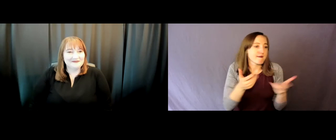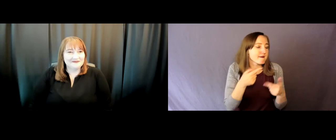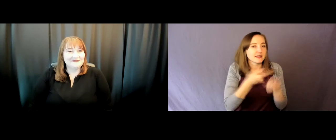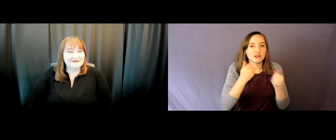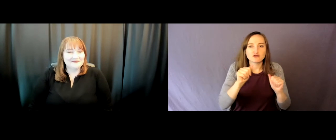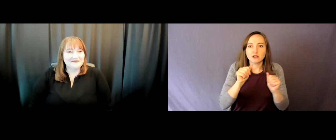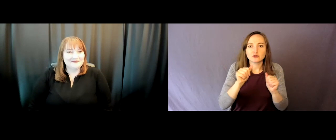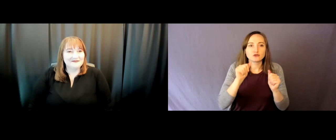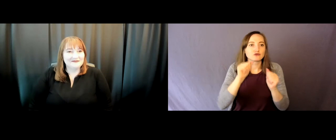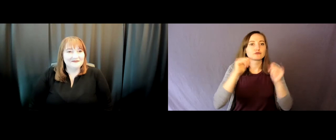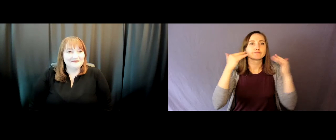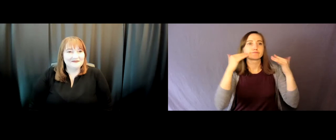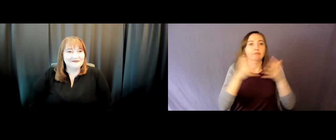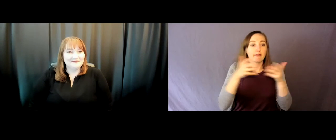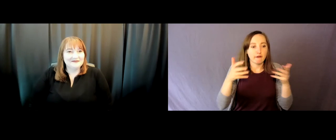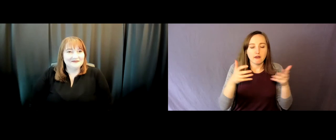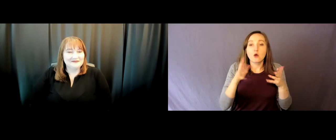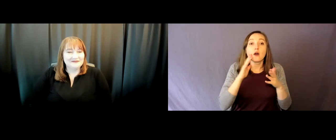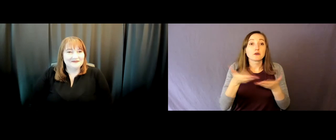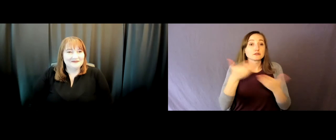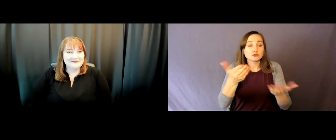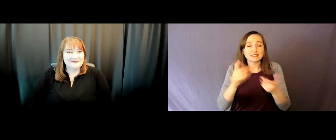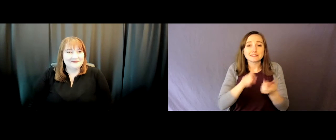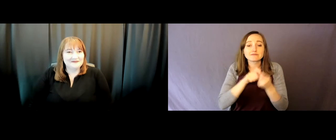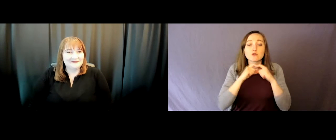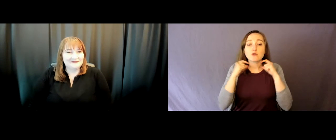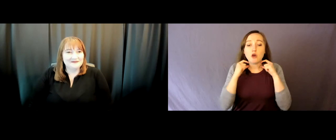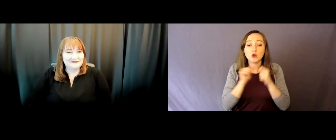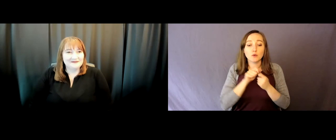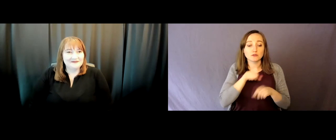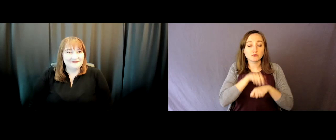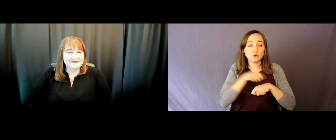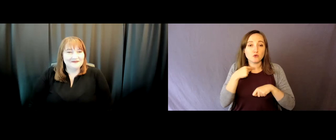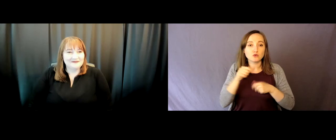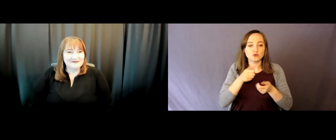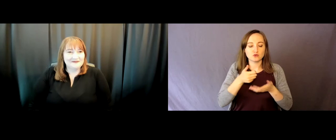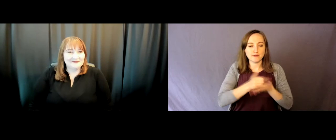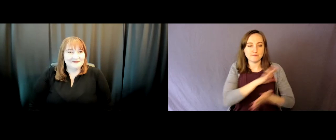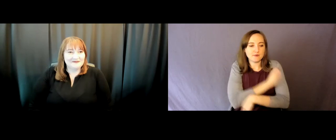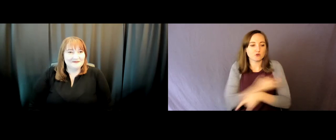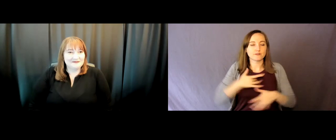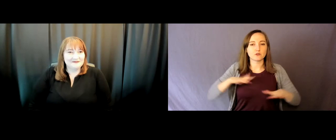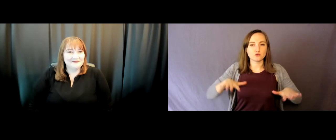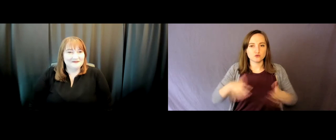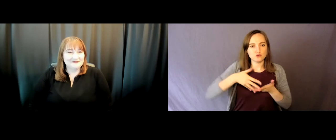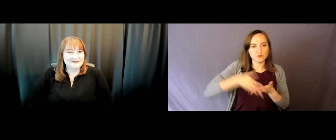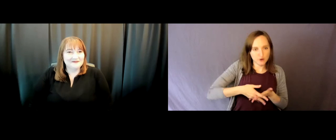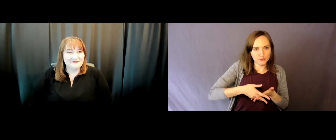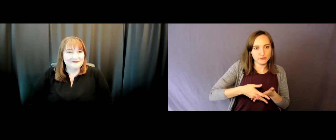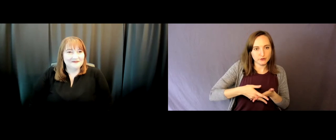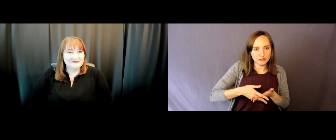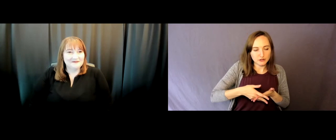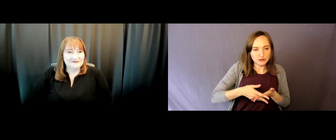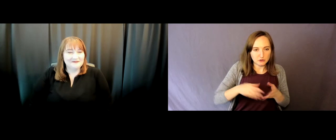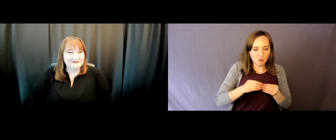to talk a lot, I would suggest getting a collar that had a particular stone on that to help ground that energy, to get that